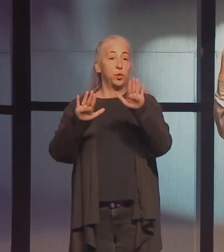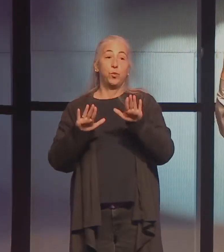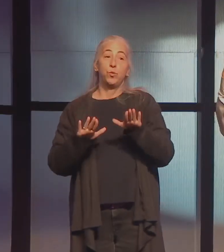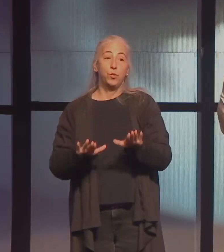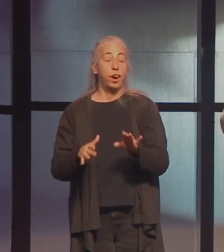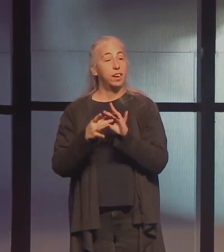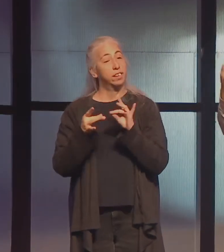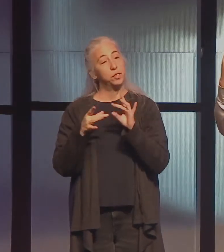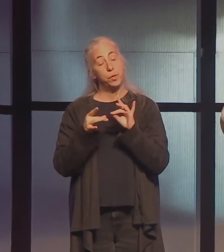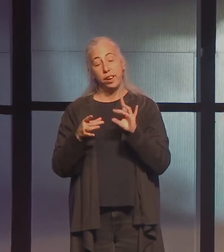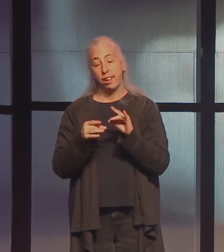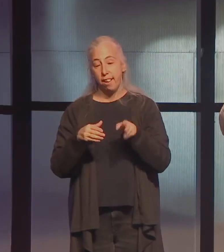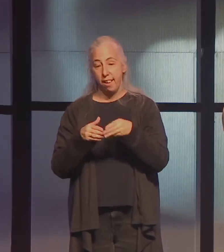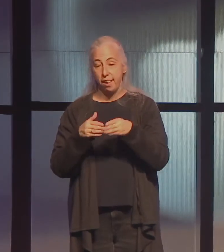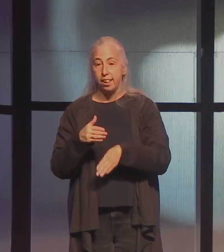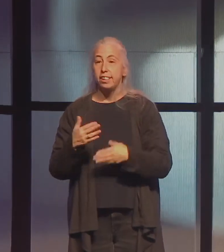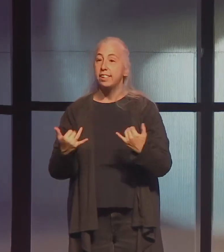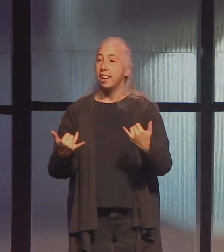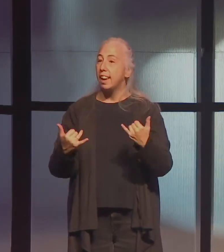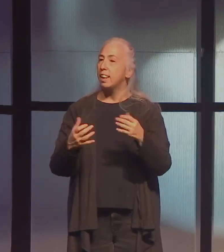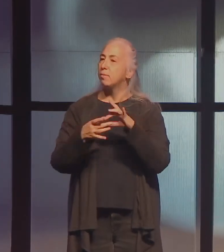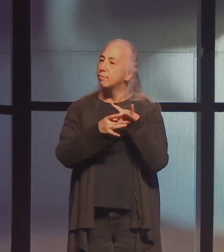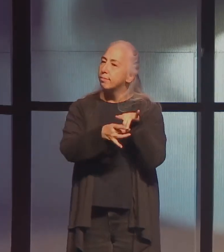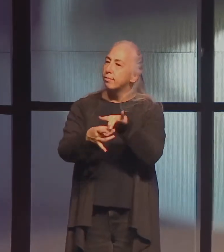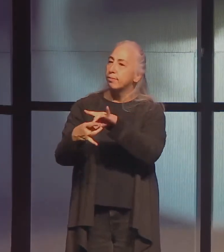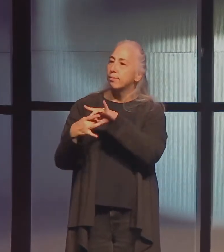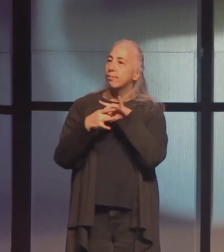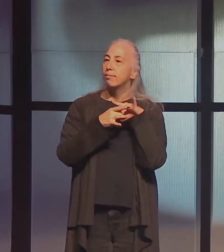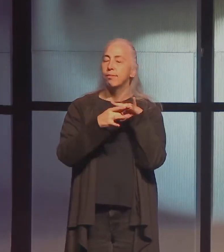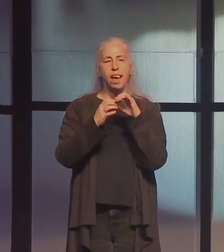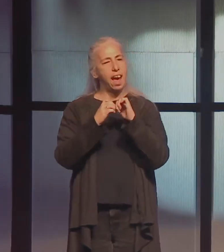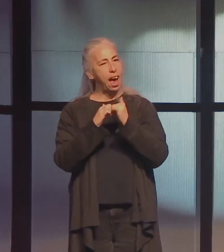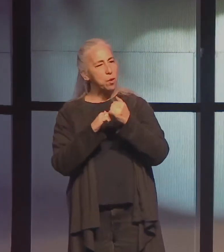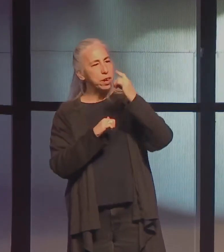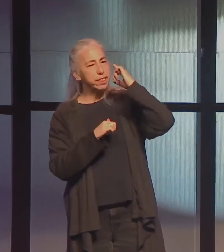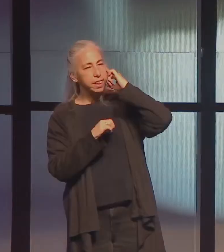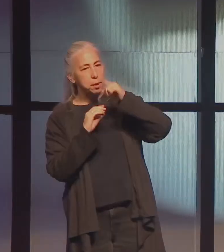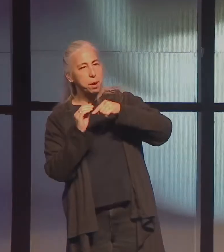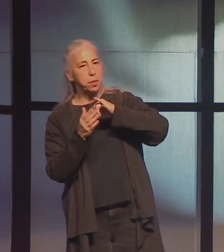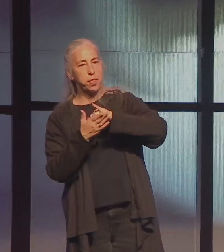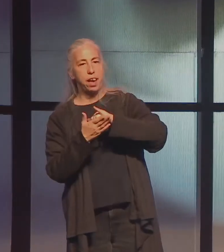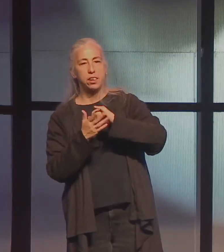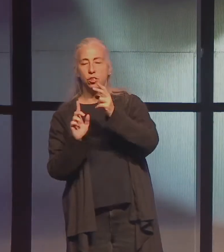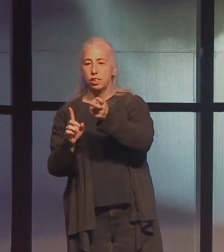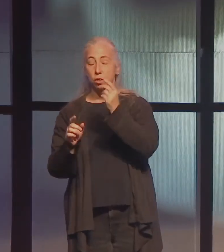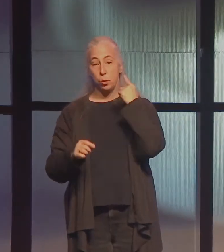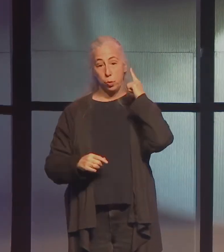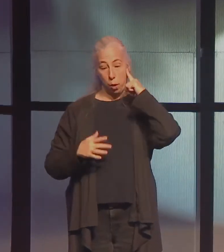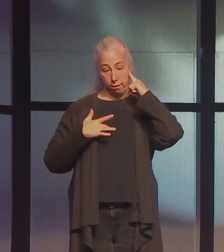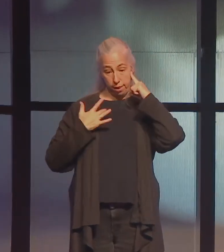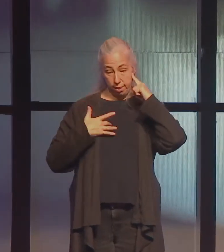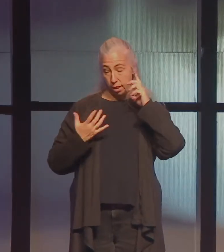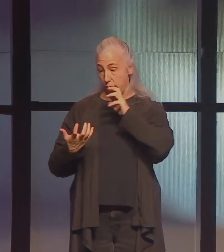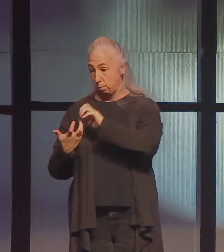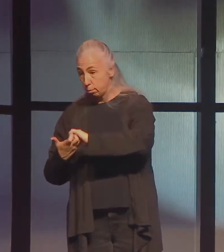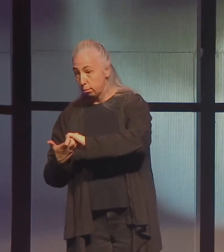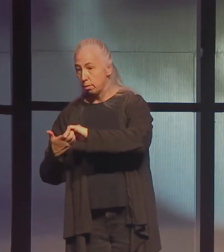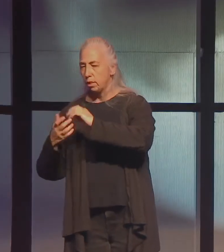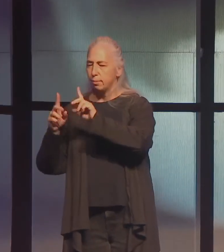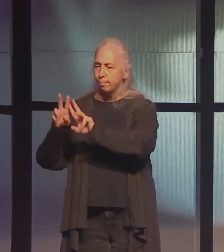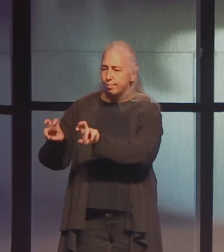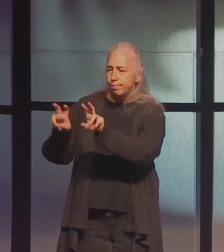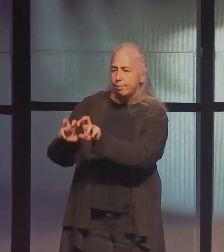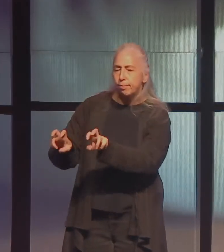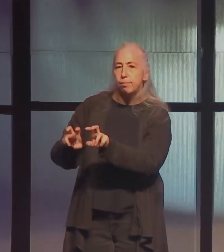out today together, exploring how do we think about these thought feelings, arrest them so that we can focus our energy on what is pure